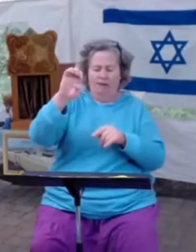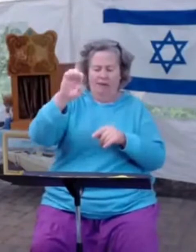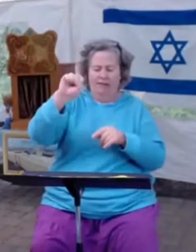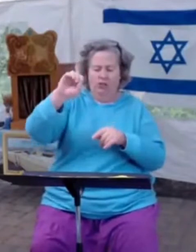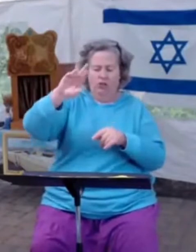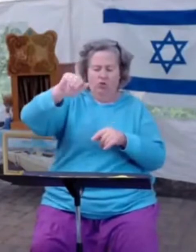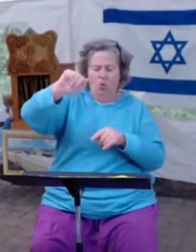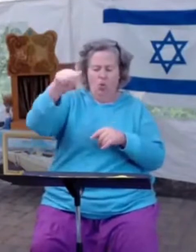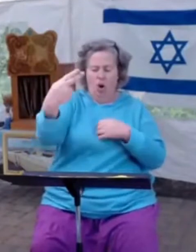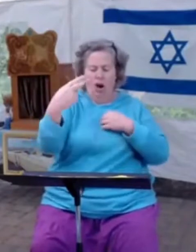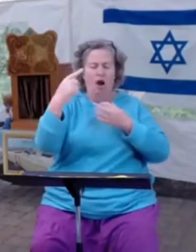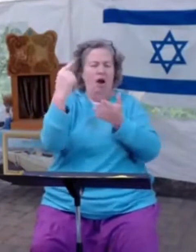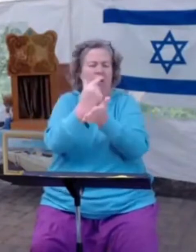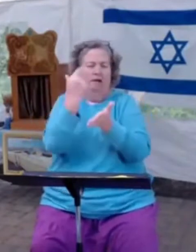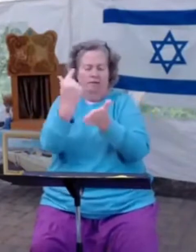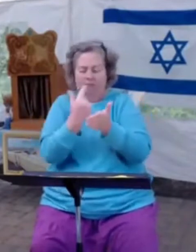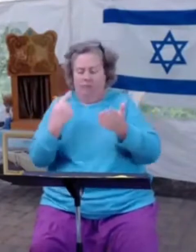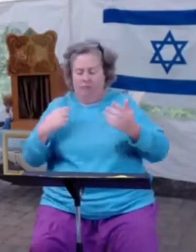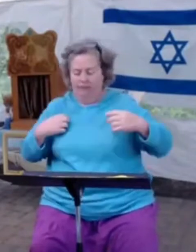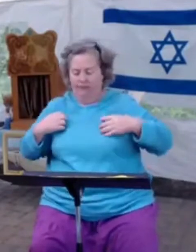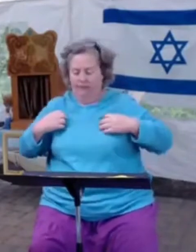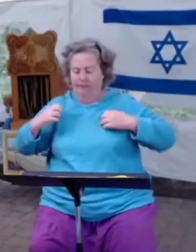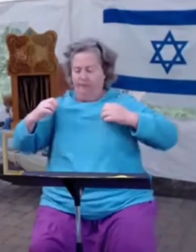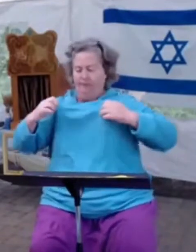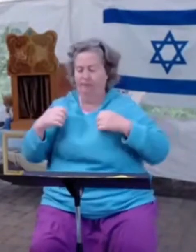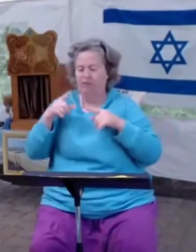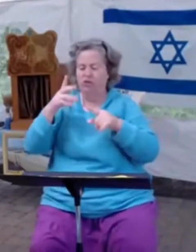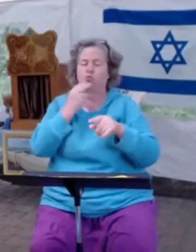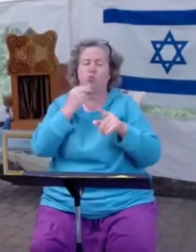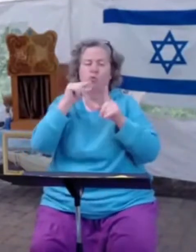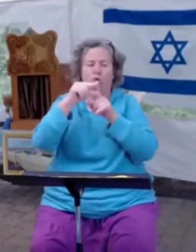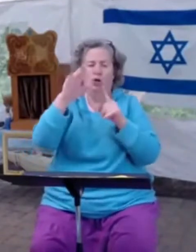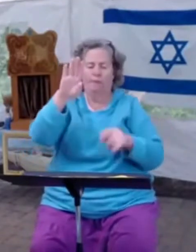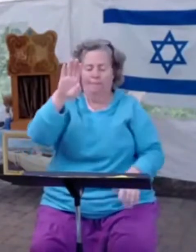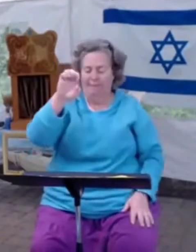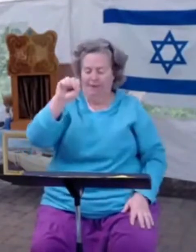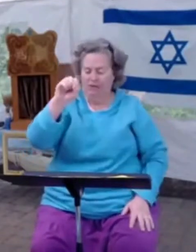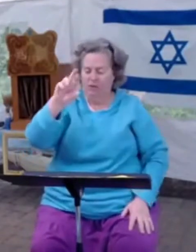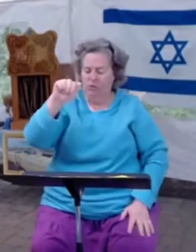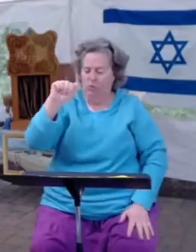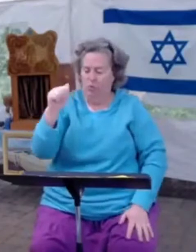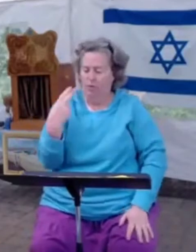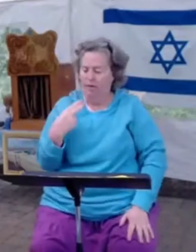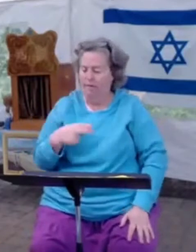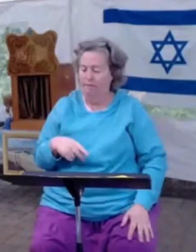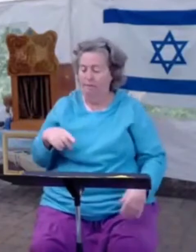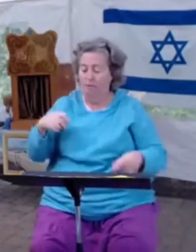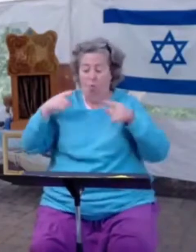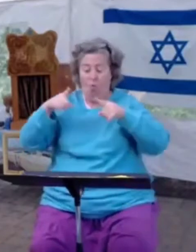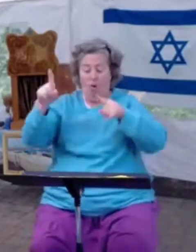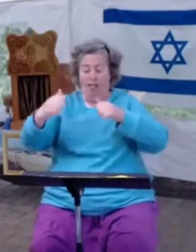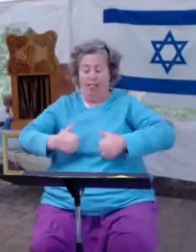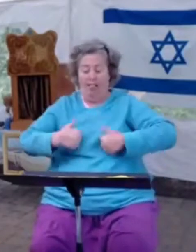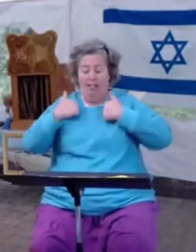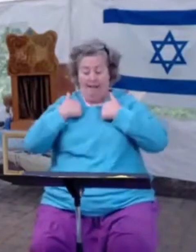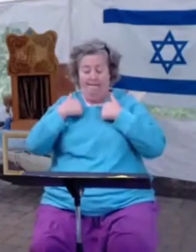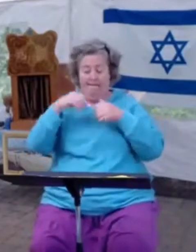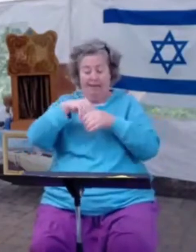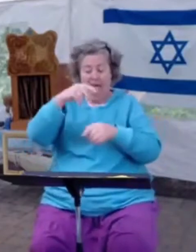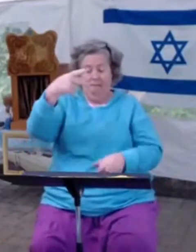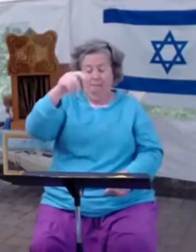as brothers with no social classes, you know, with no differences. That's what they